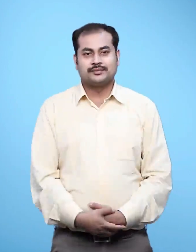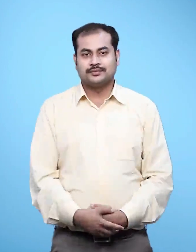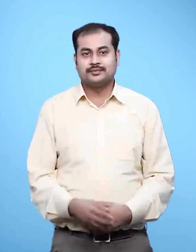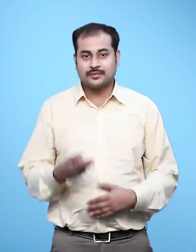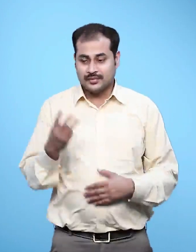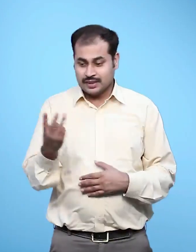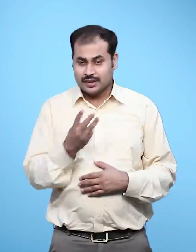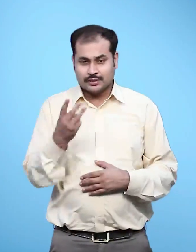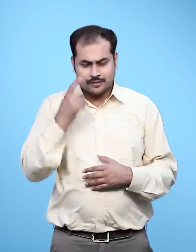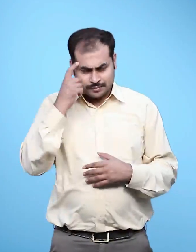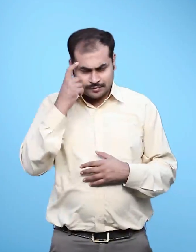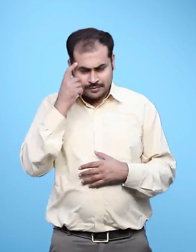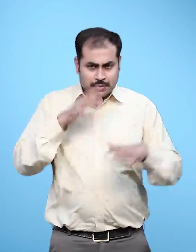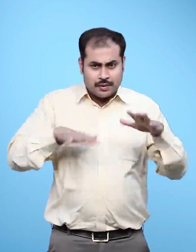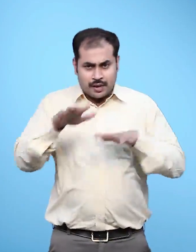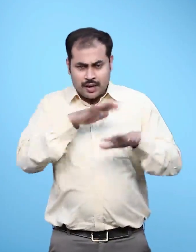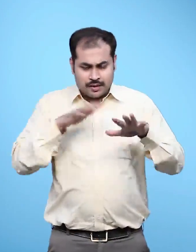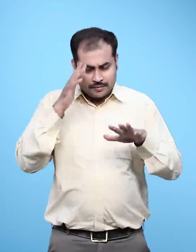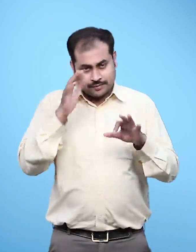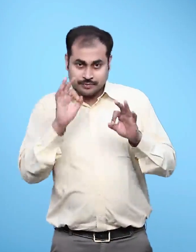They make a bucket full of lemon drink.